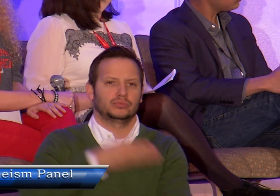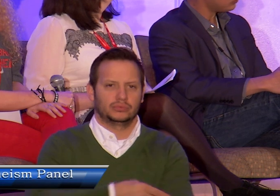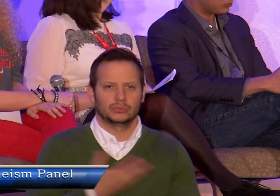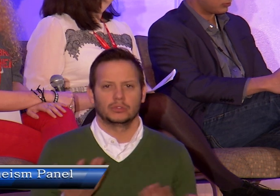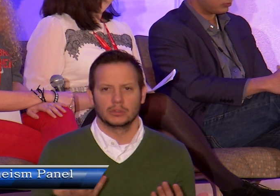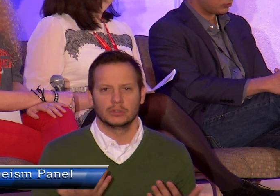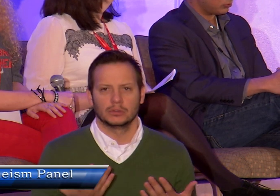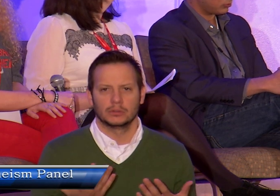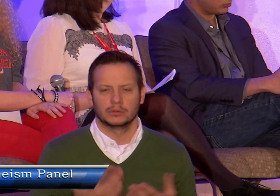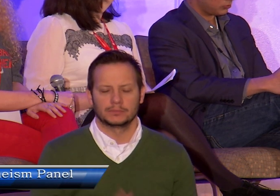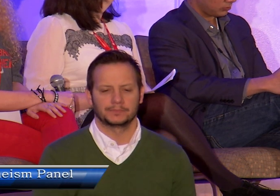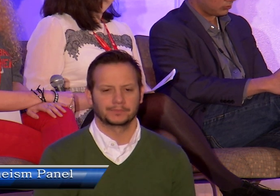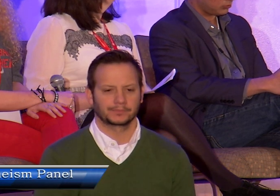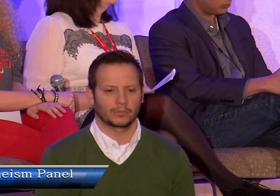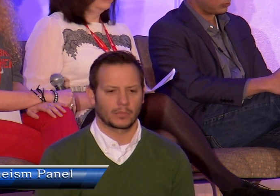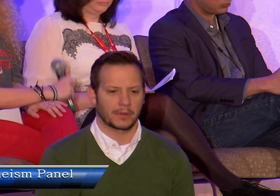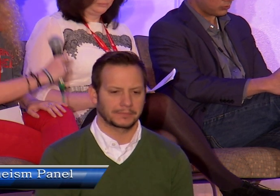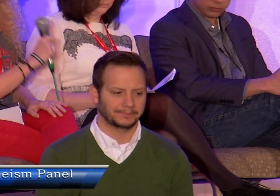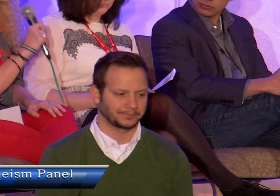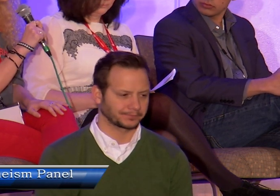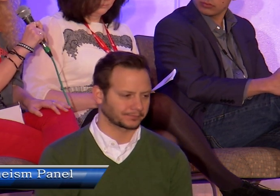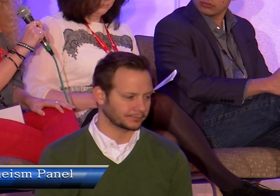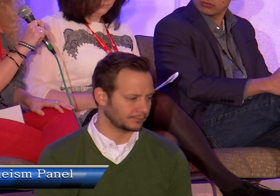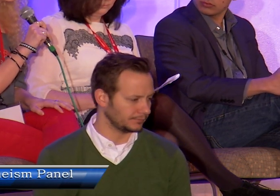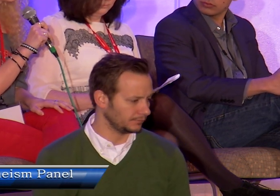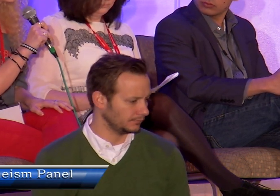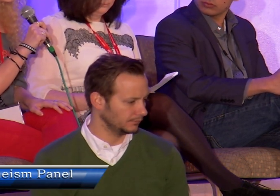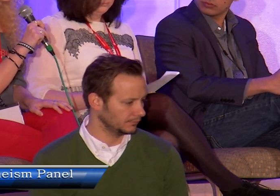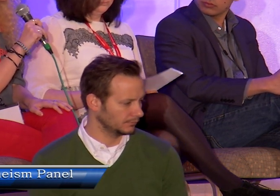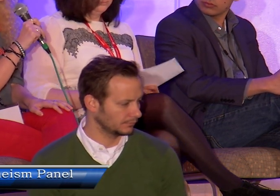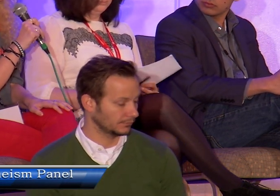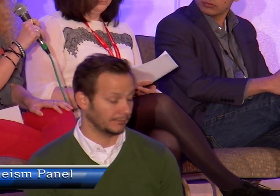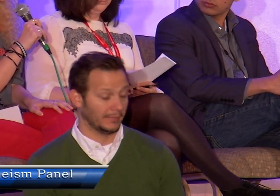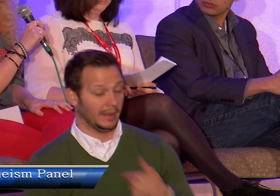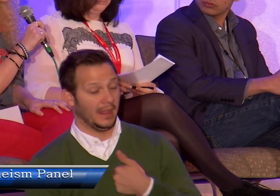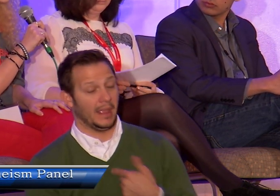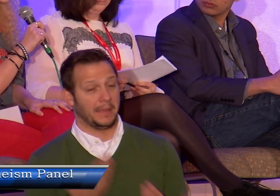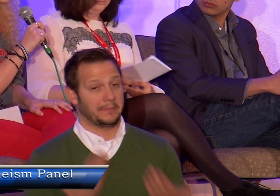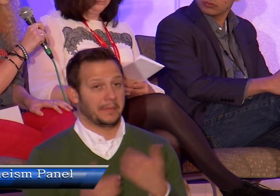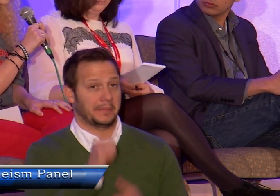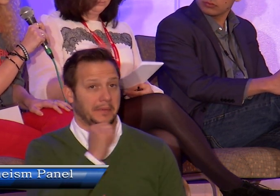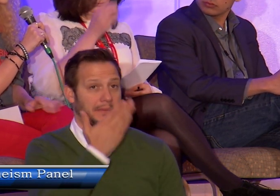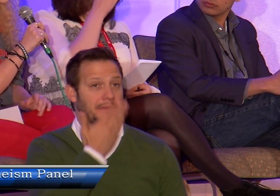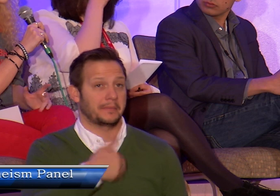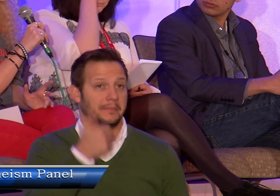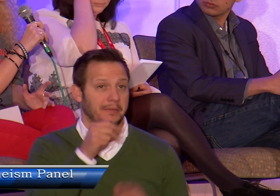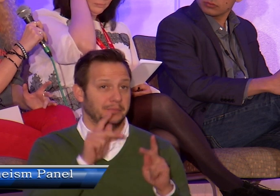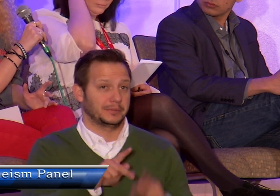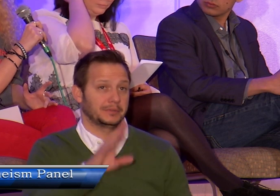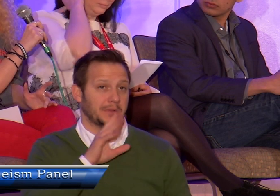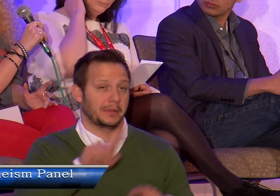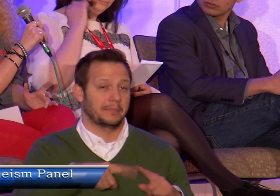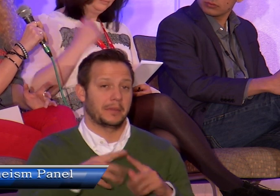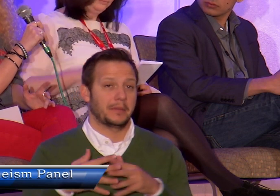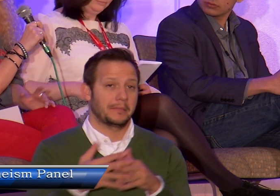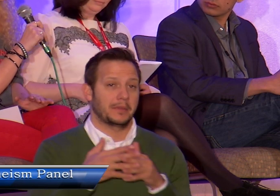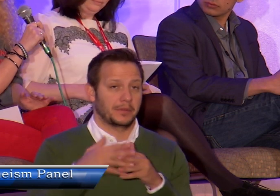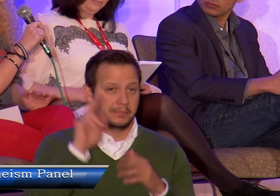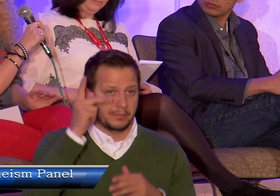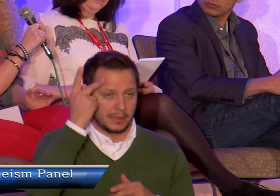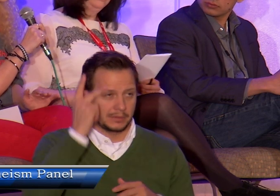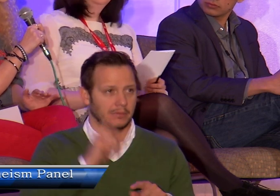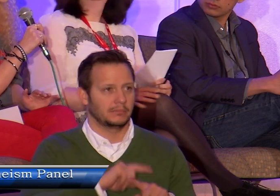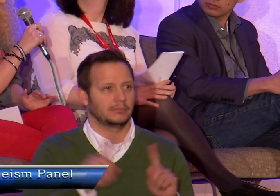rights abuses under the guise of religion? Maybe I'm not the best person to talk about American politics. However, I think,